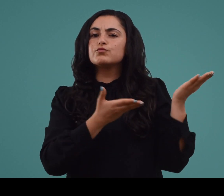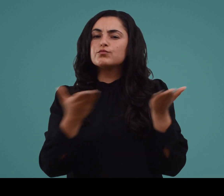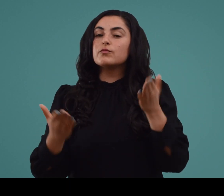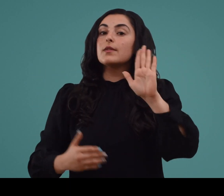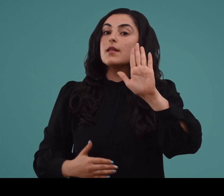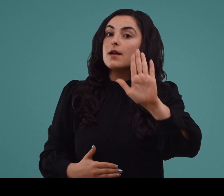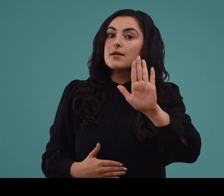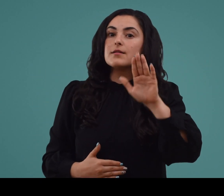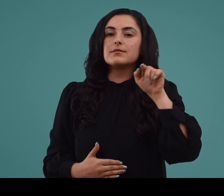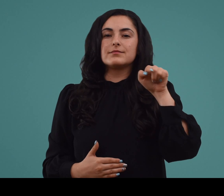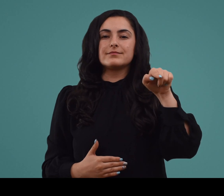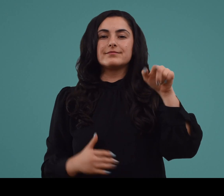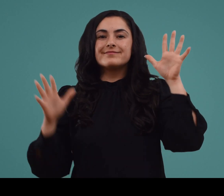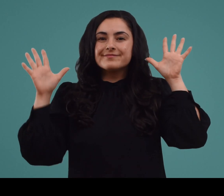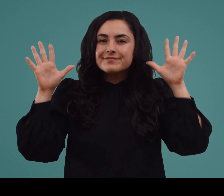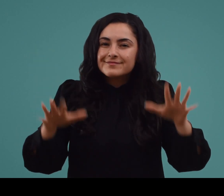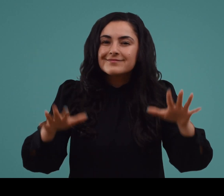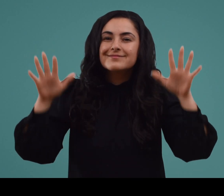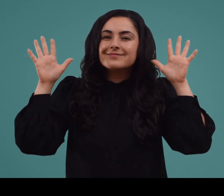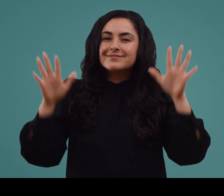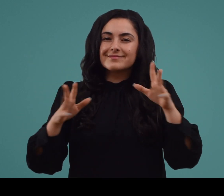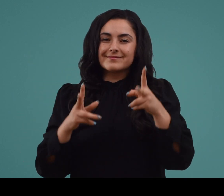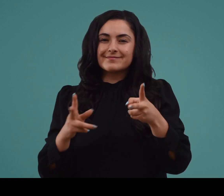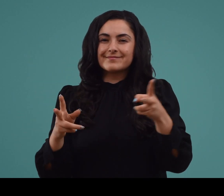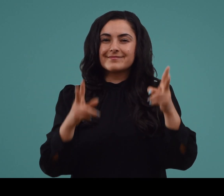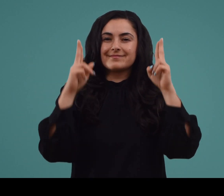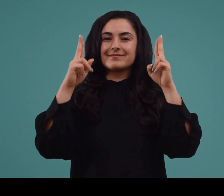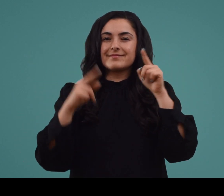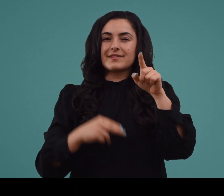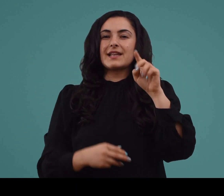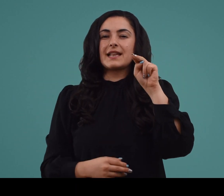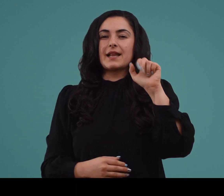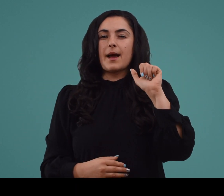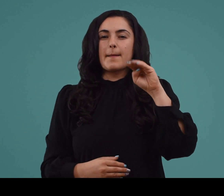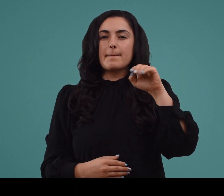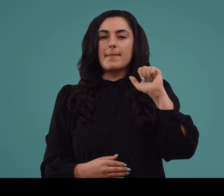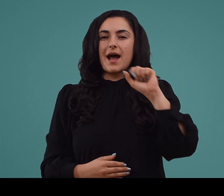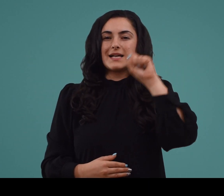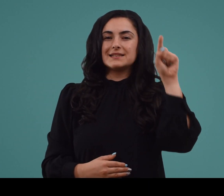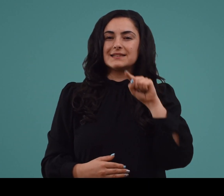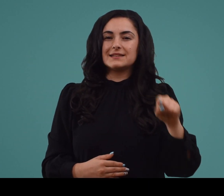except for the time during the namaz in order to avoid crowding.